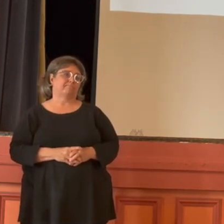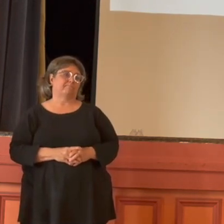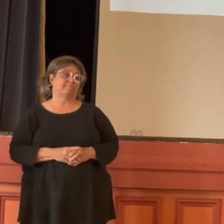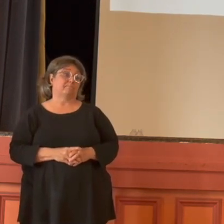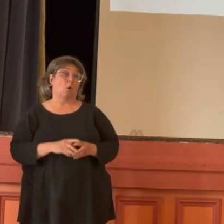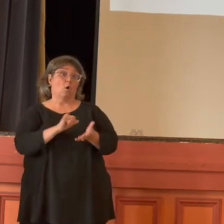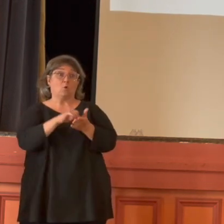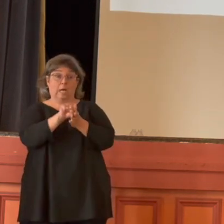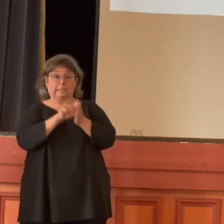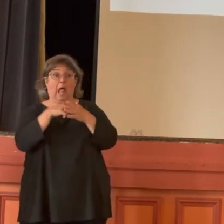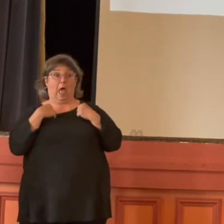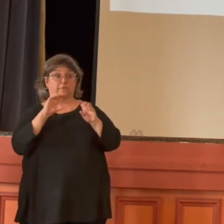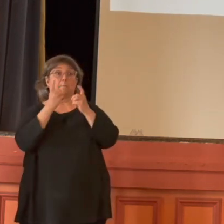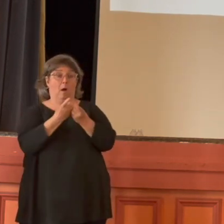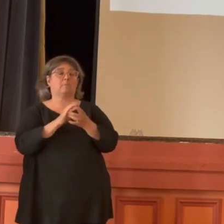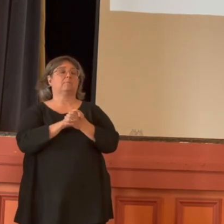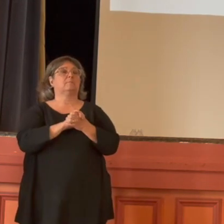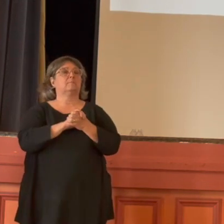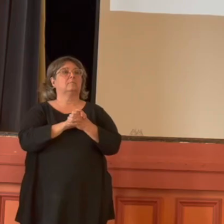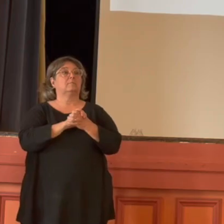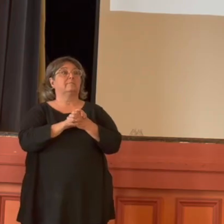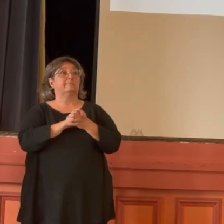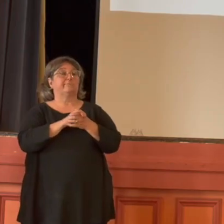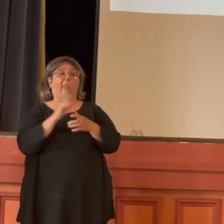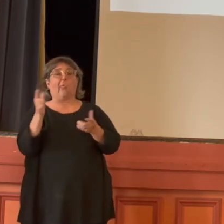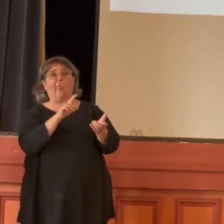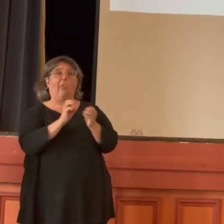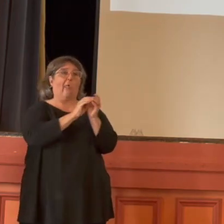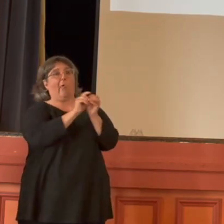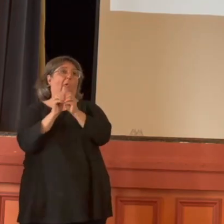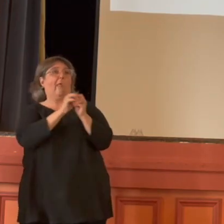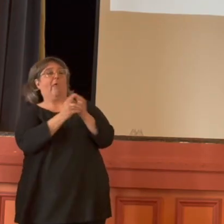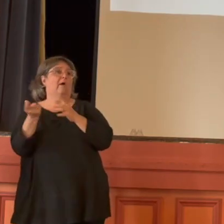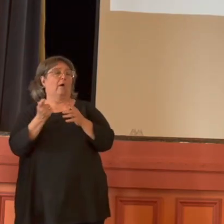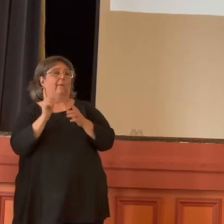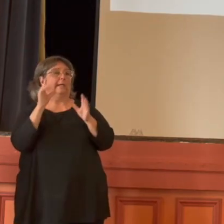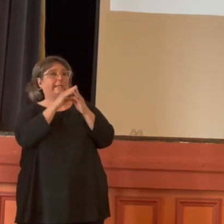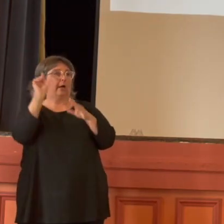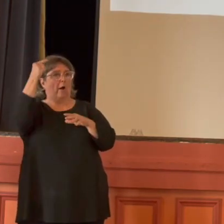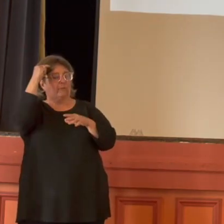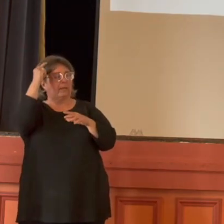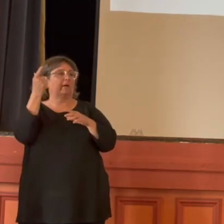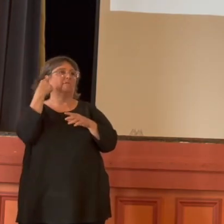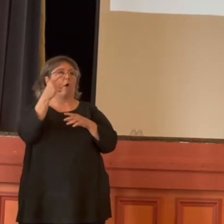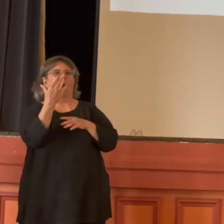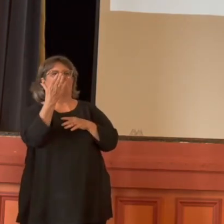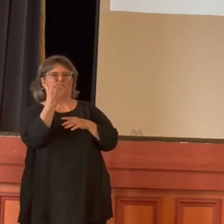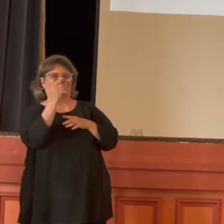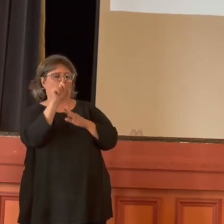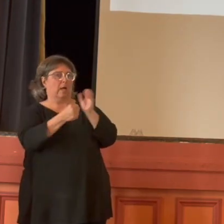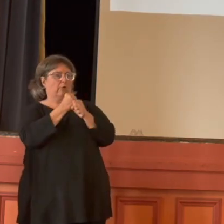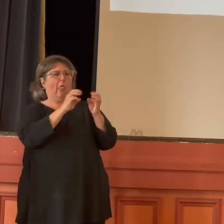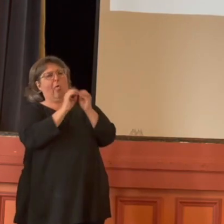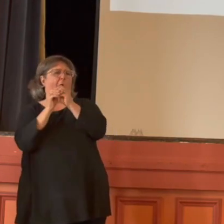the New York State Health Department, after going back and forth with the city government for about 15, 20